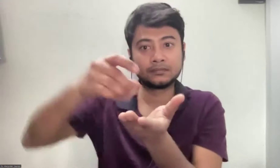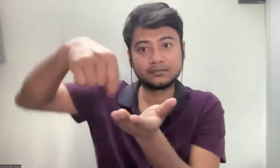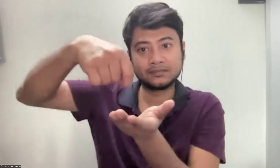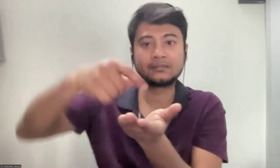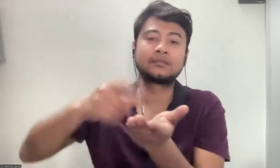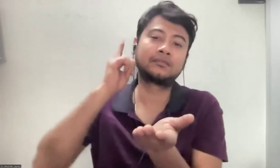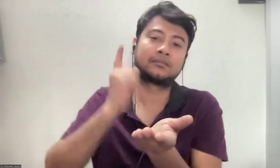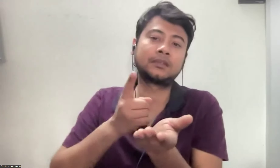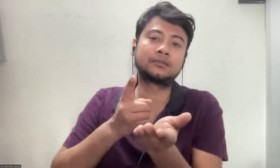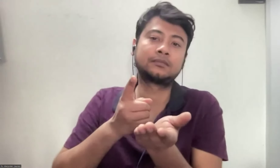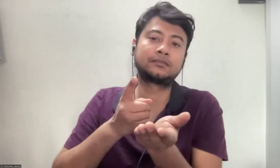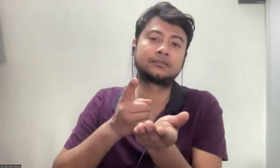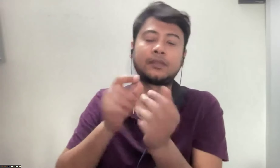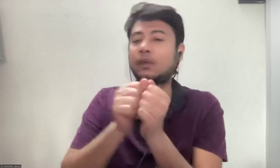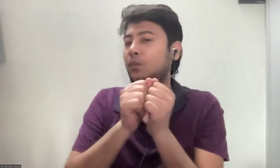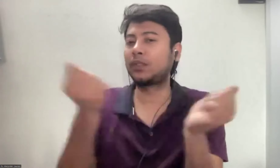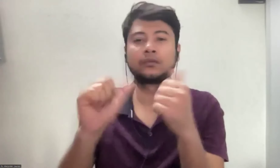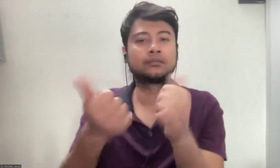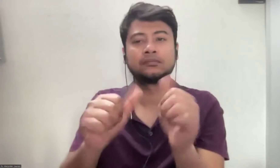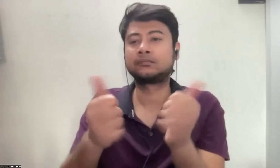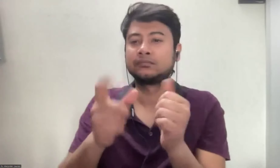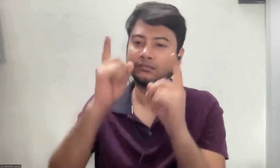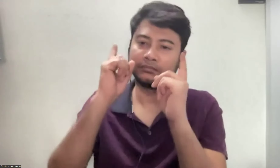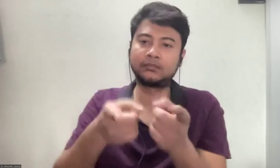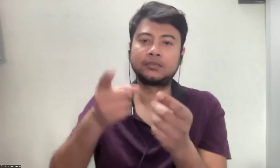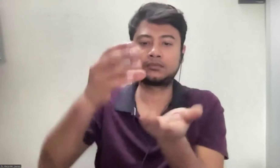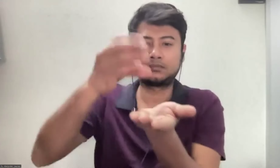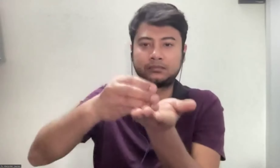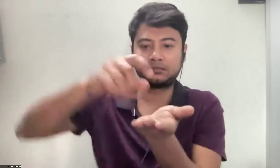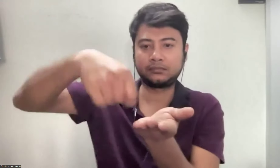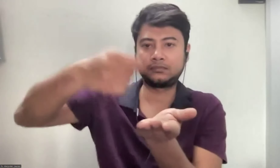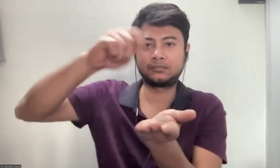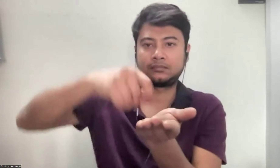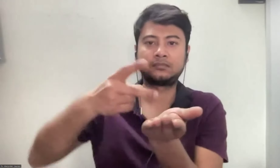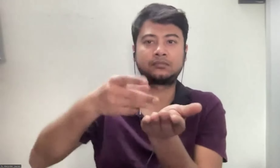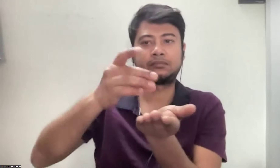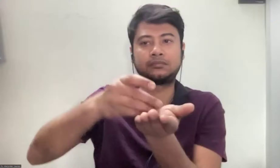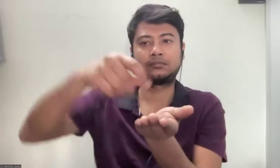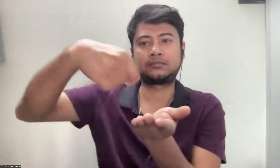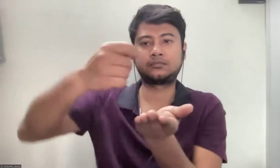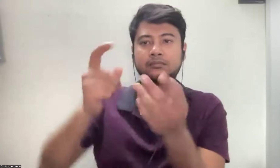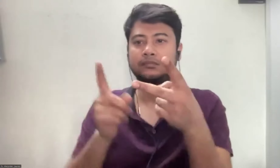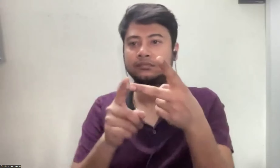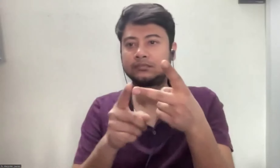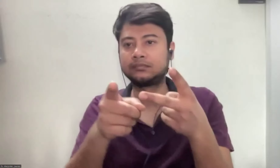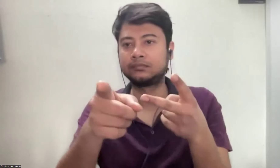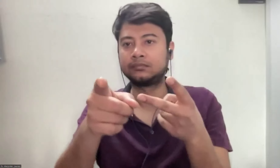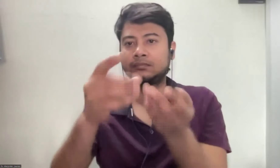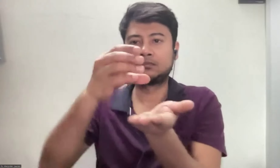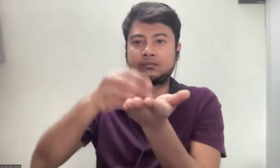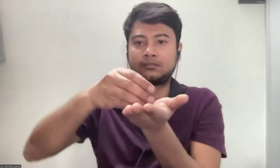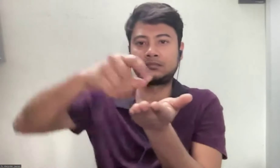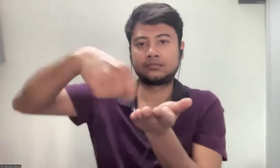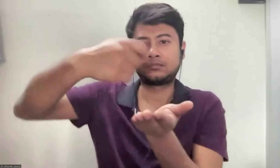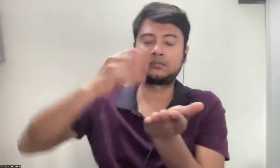cup. This cup everybody must have. I'll tell you why it is important. So plate and all is not